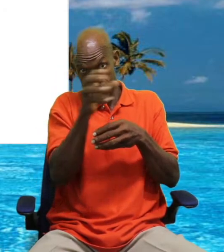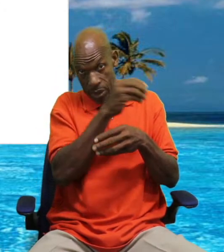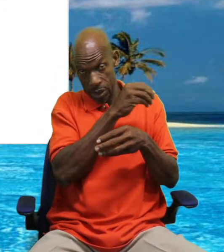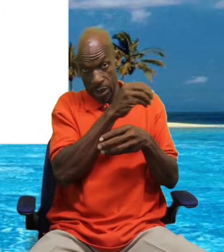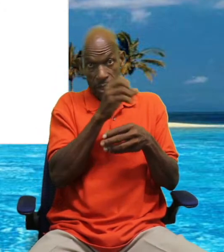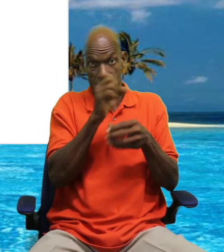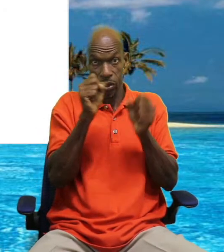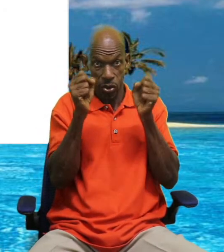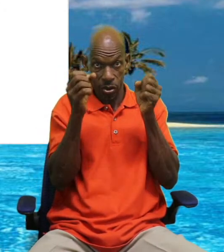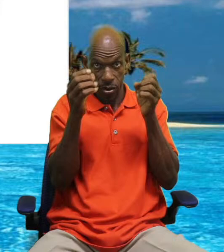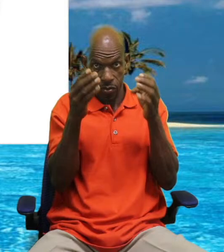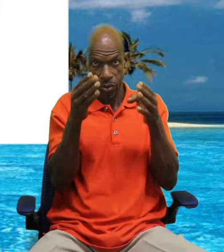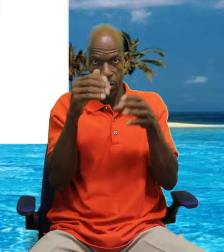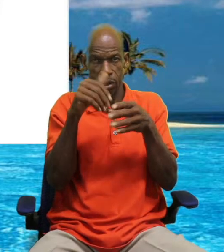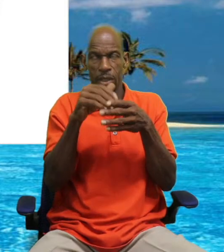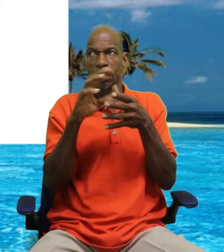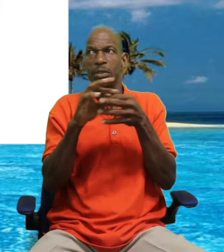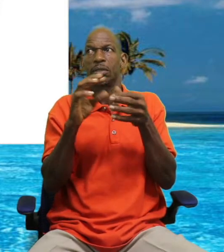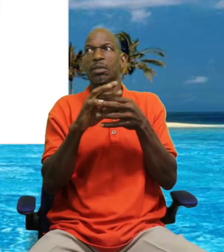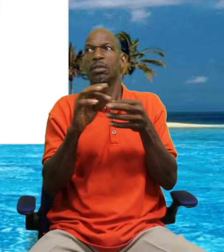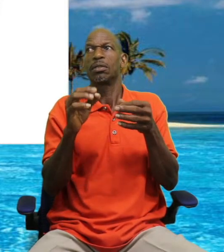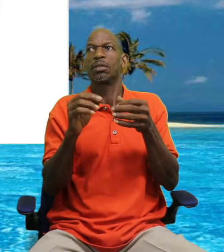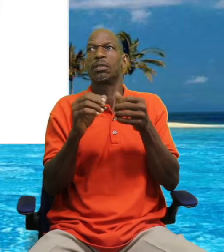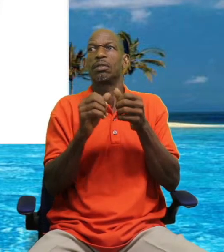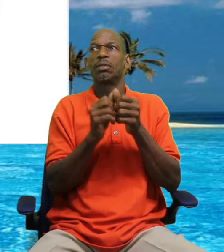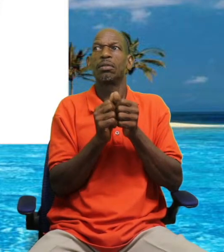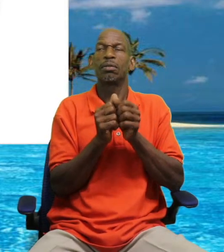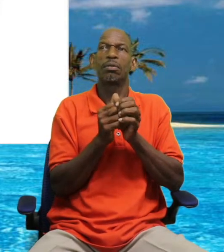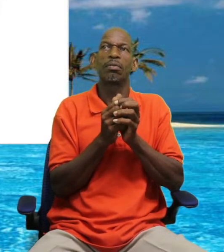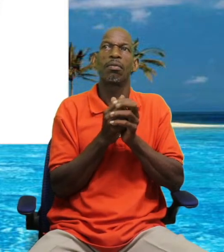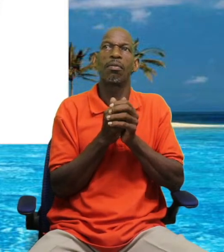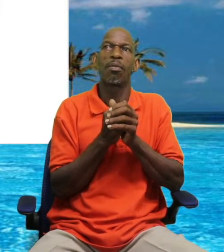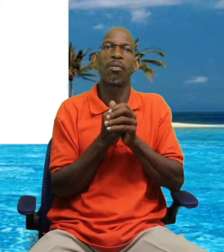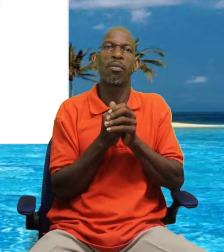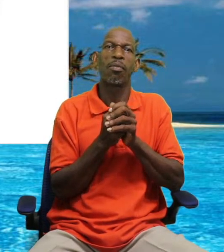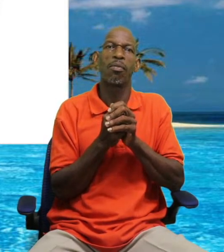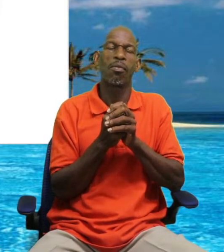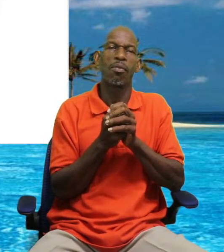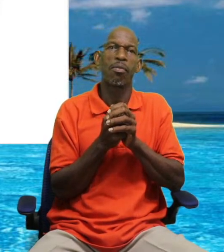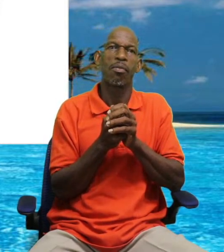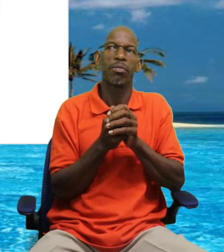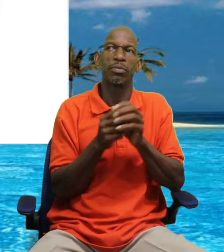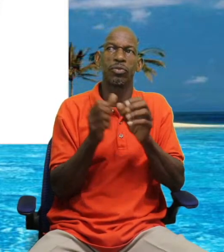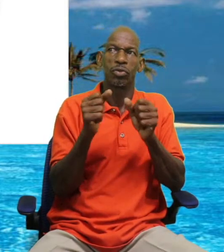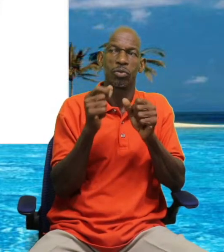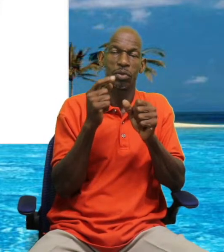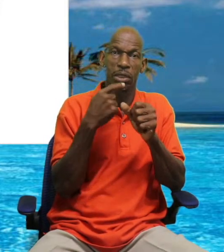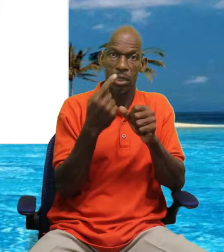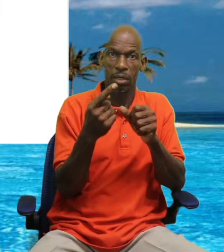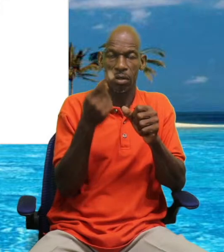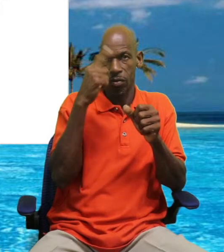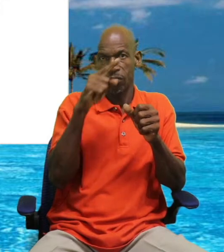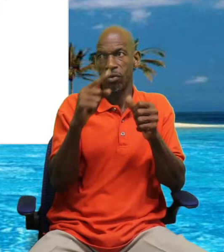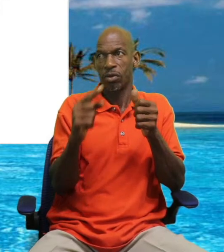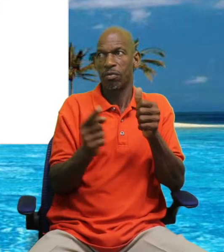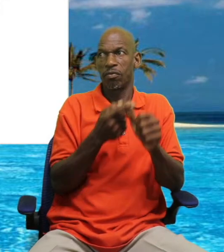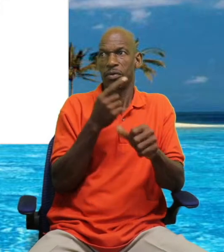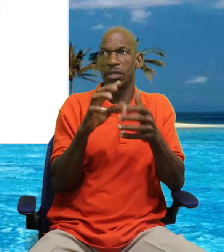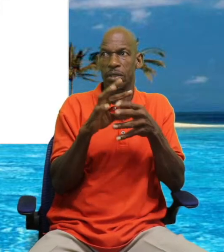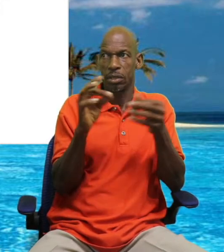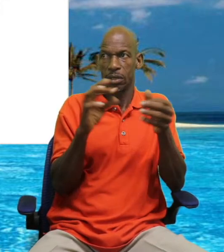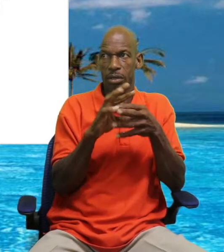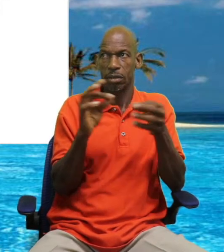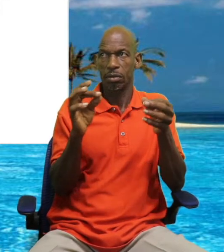to find the subject and then replace it. But I will tell you the subject for the first sentence. So the sentence we have,